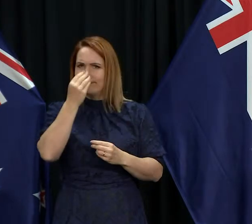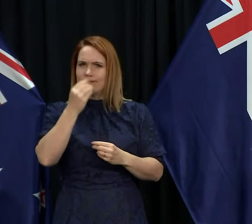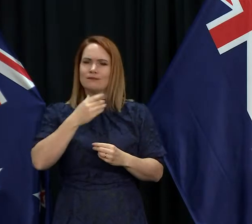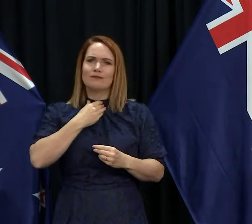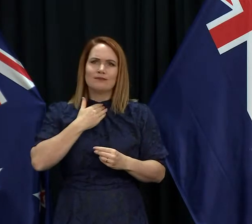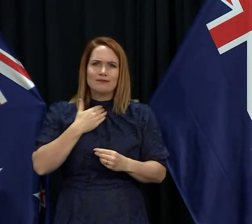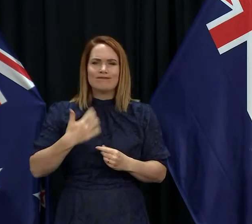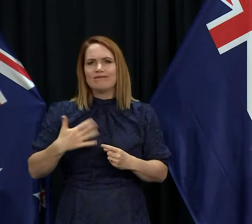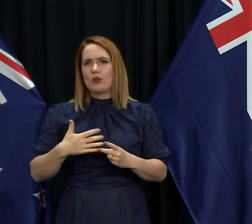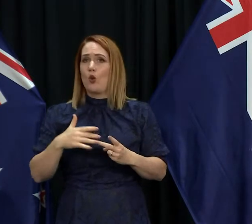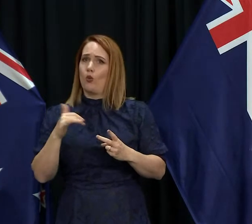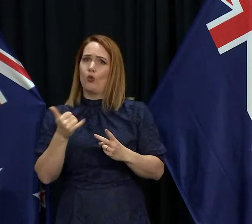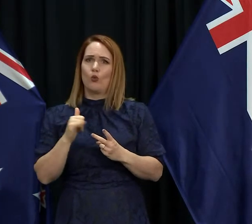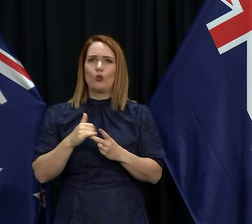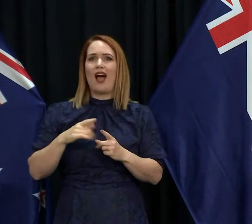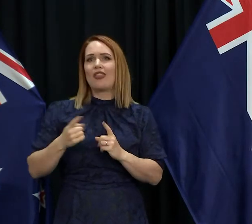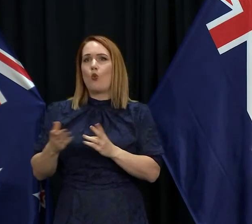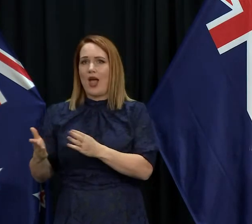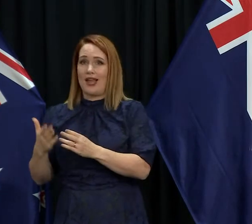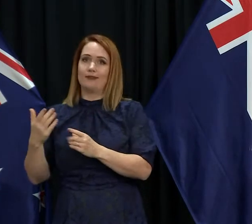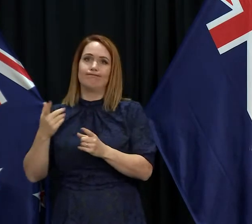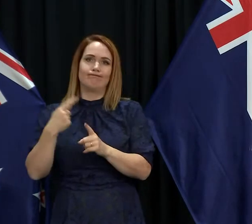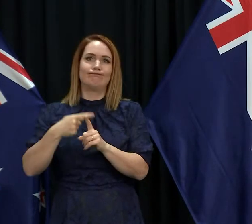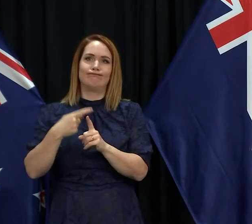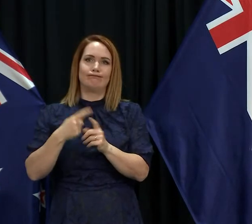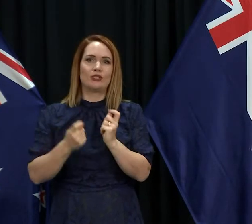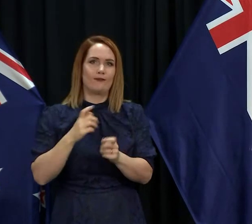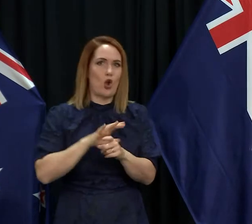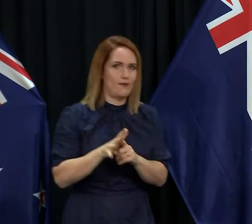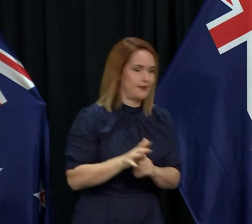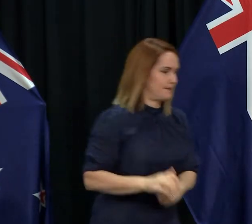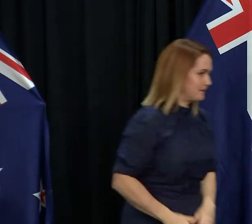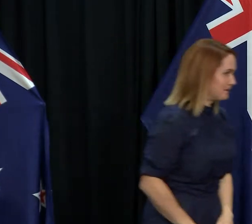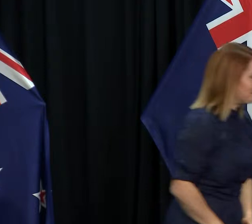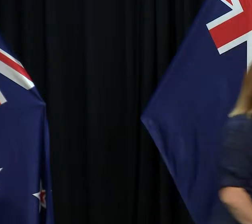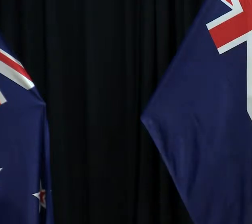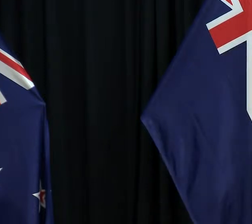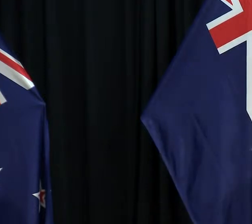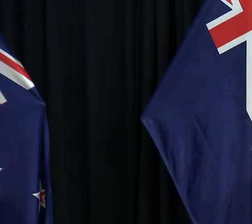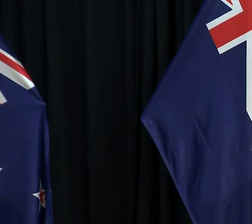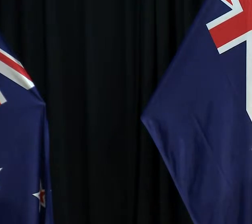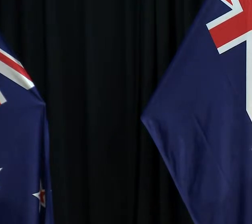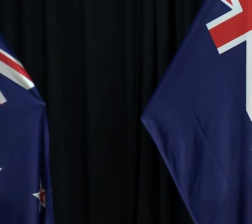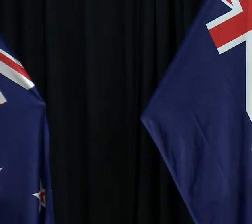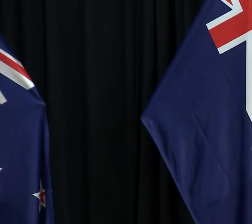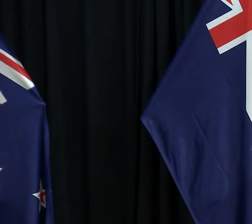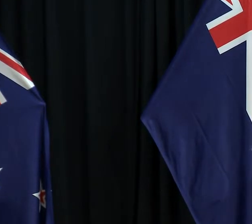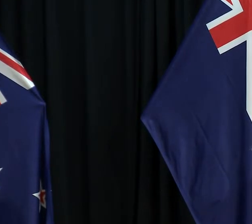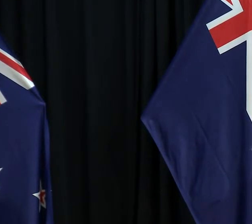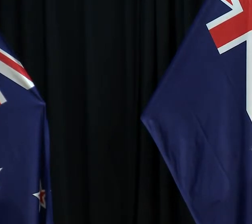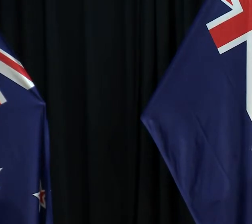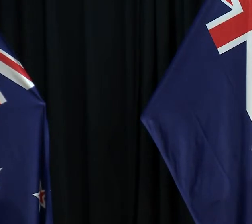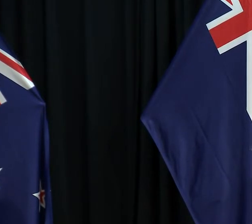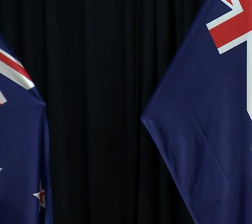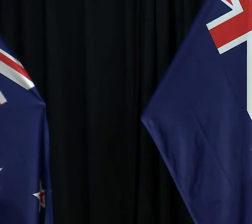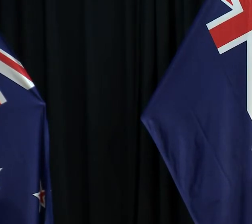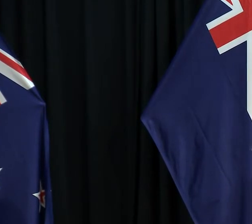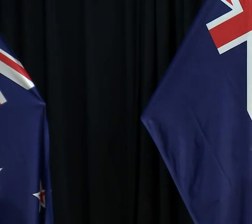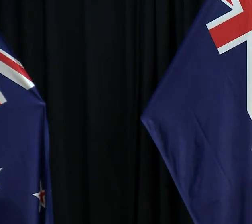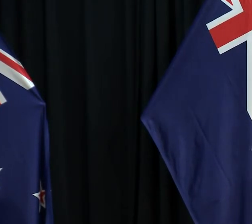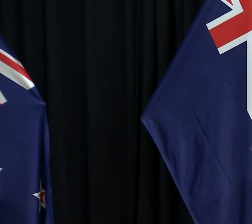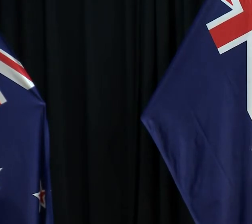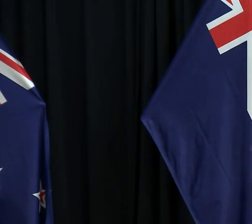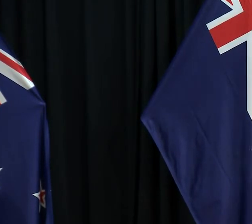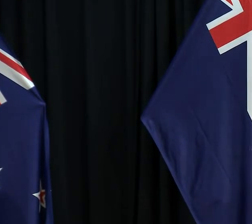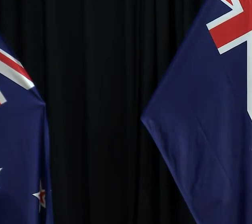are testing positive. Do you have any models that would show what a move to orange would do to those daily